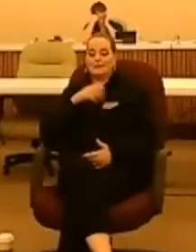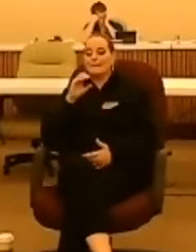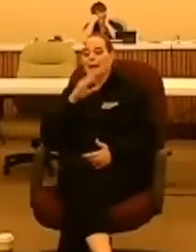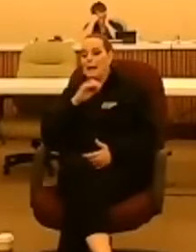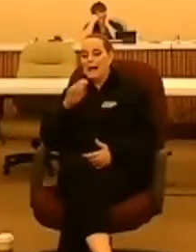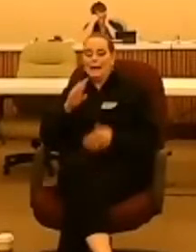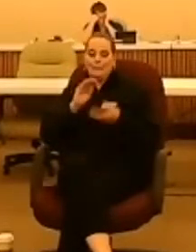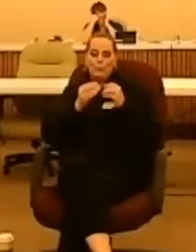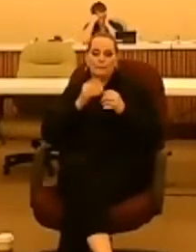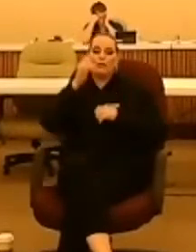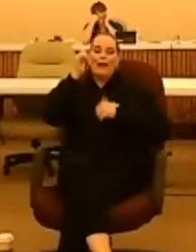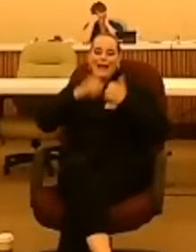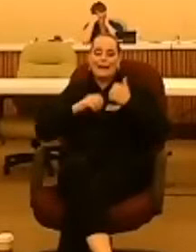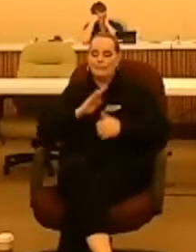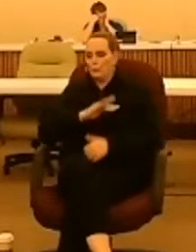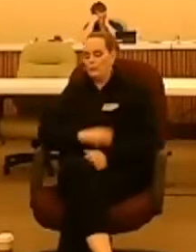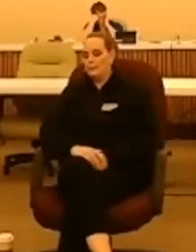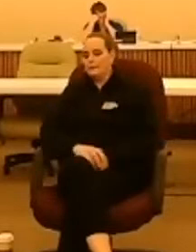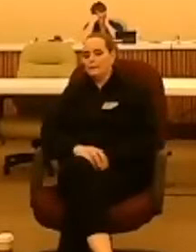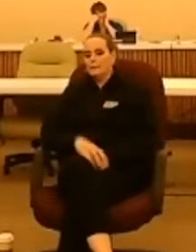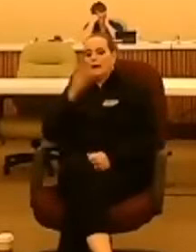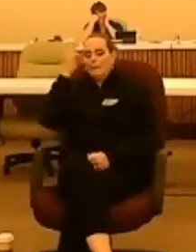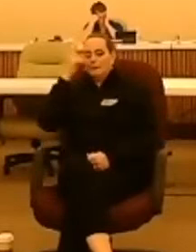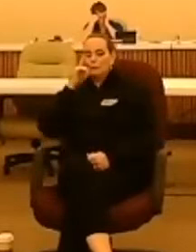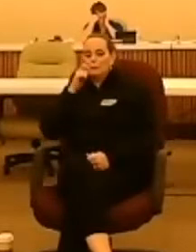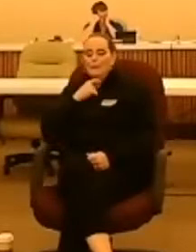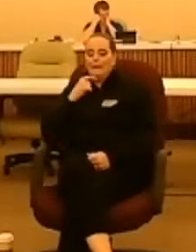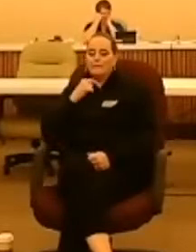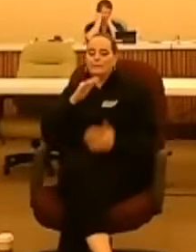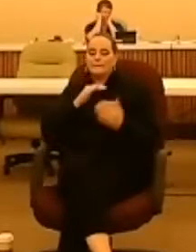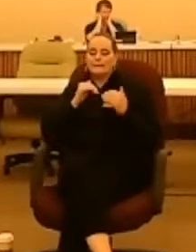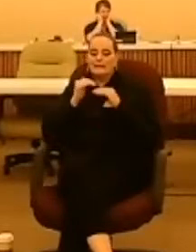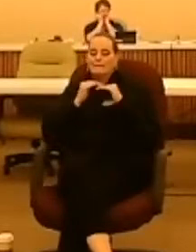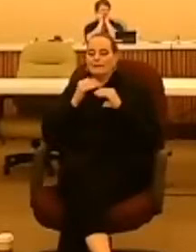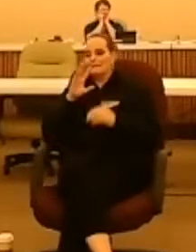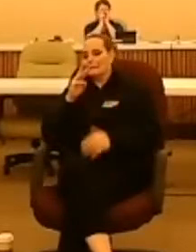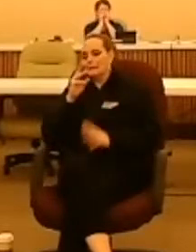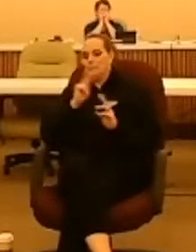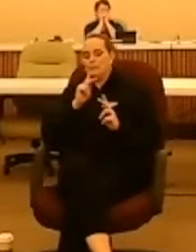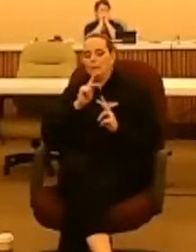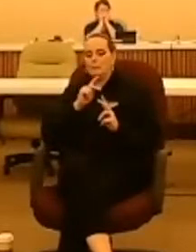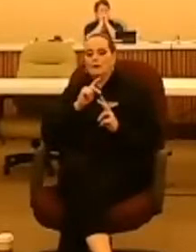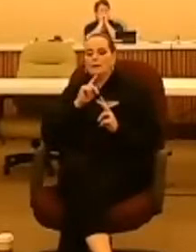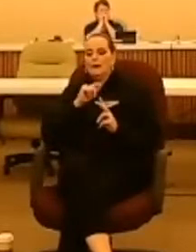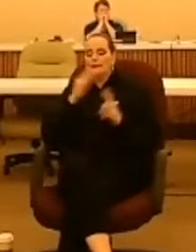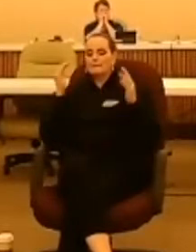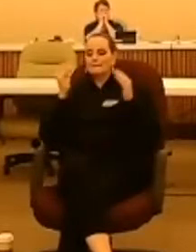board for any board, which is because when you have an even number of board members, you end up with